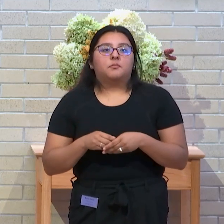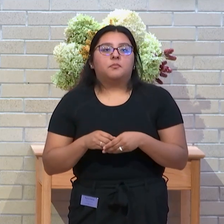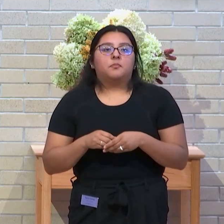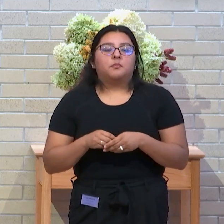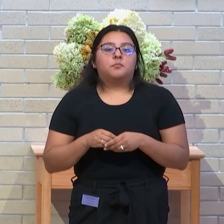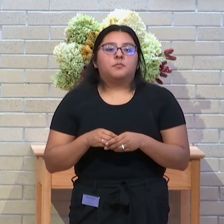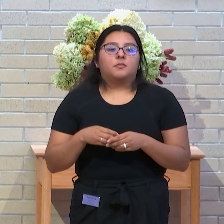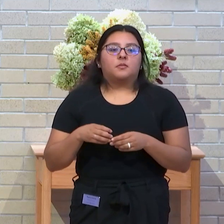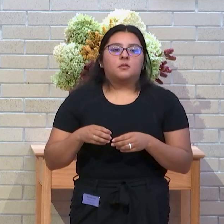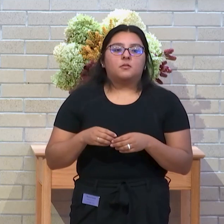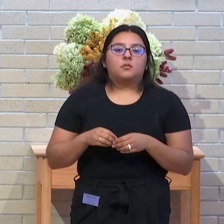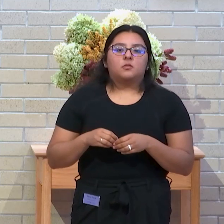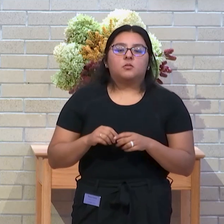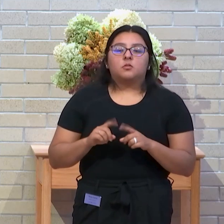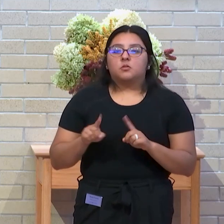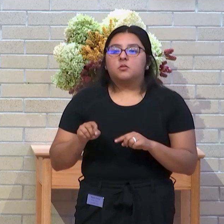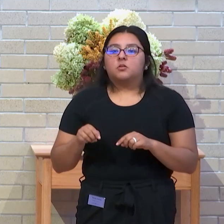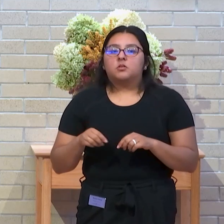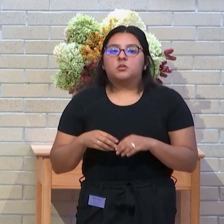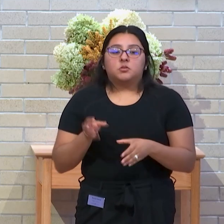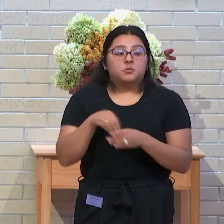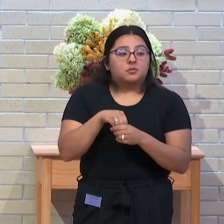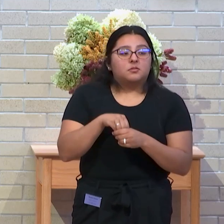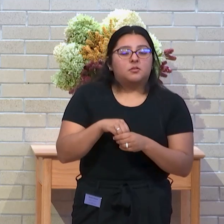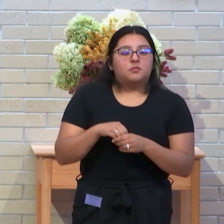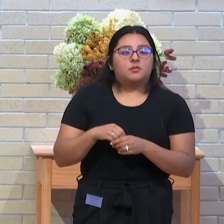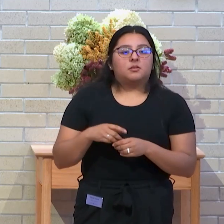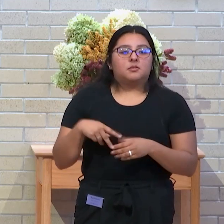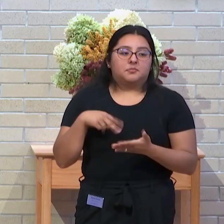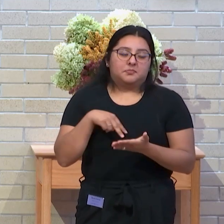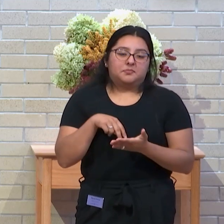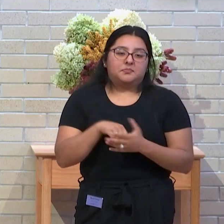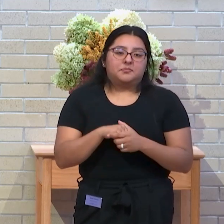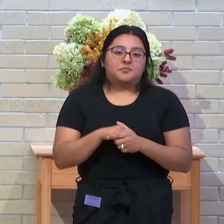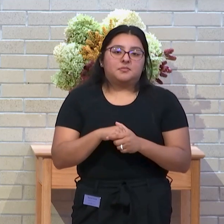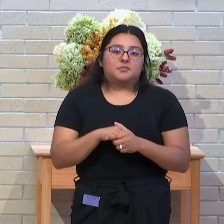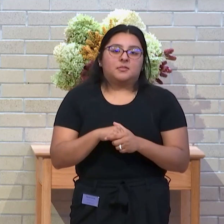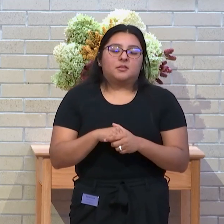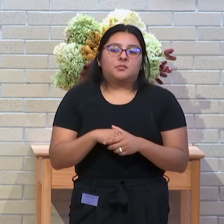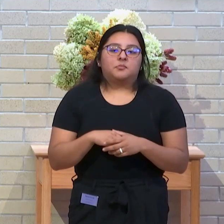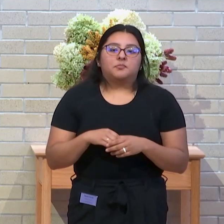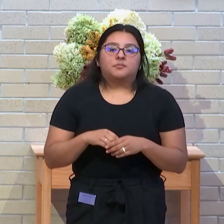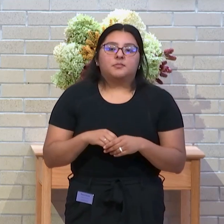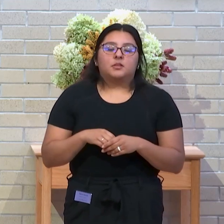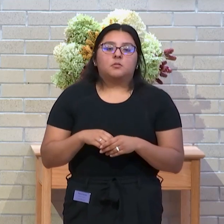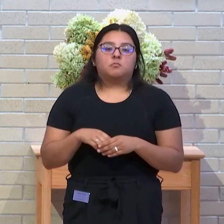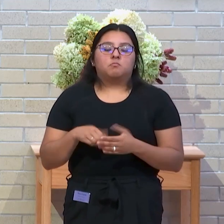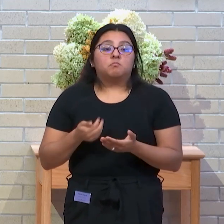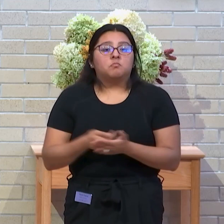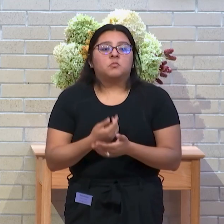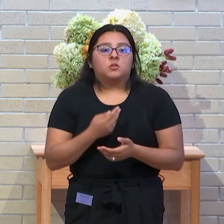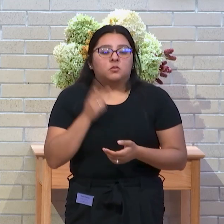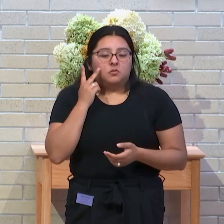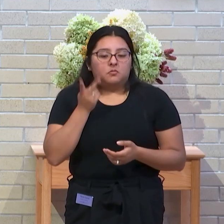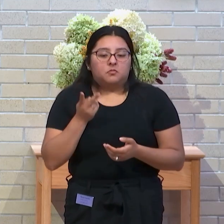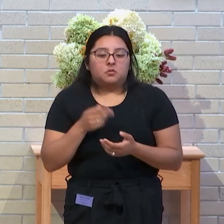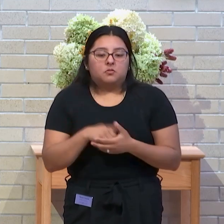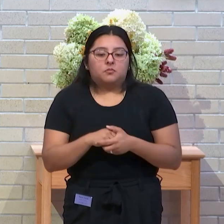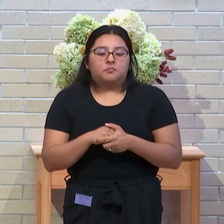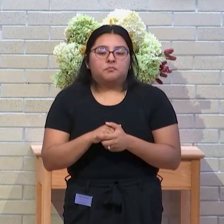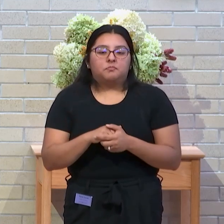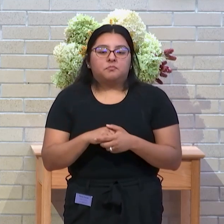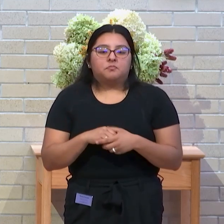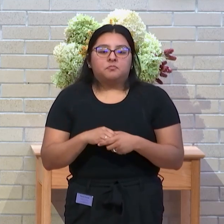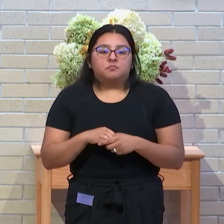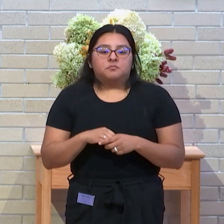their kachina homecoming dance. Participating in the ceremony has given me a new view on the diversity our